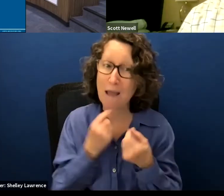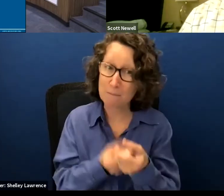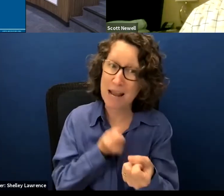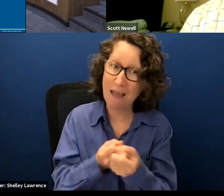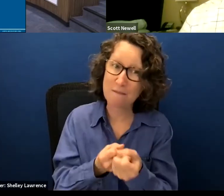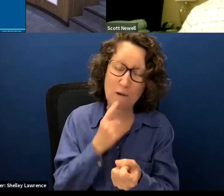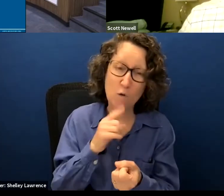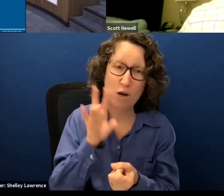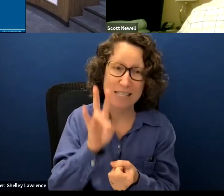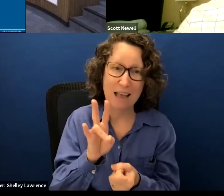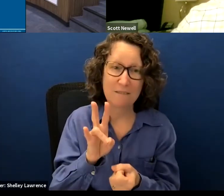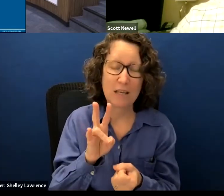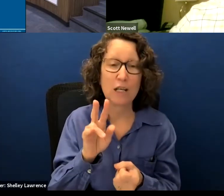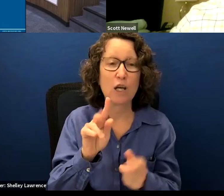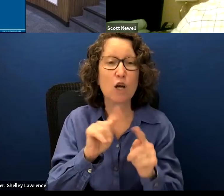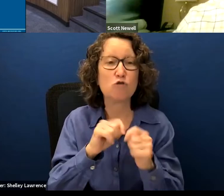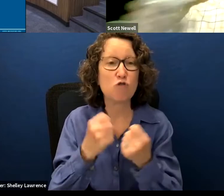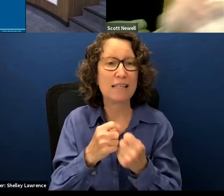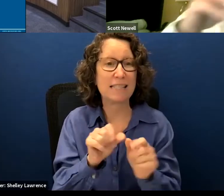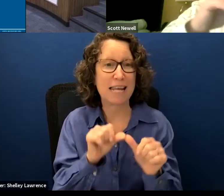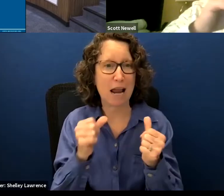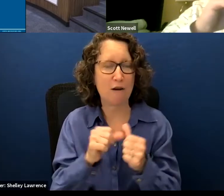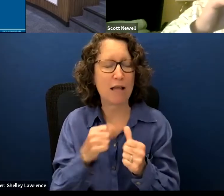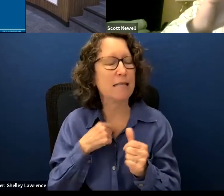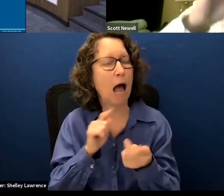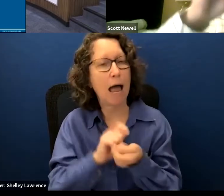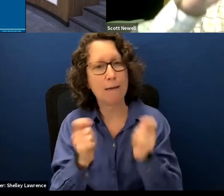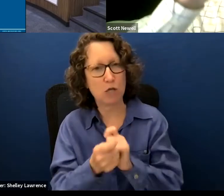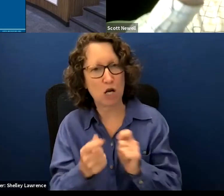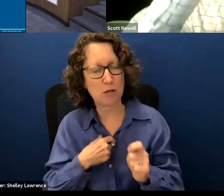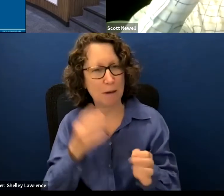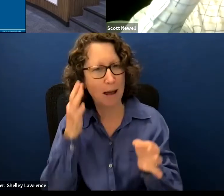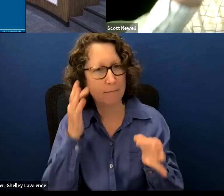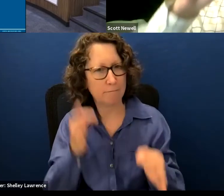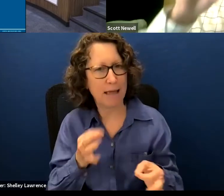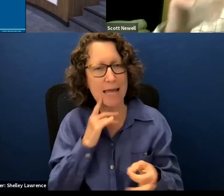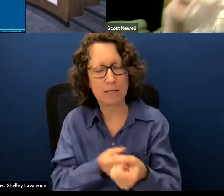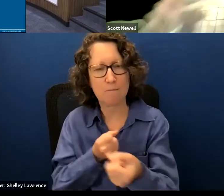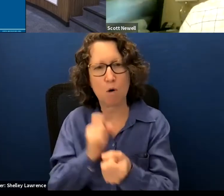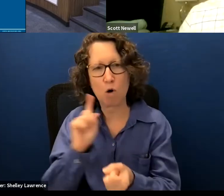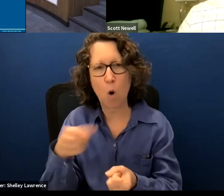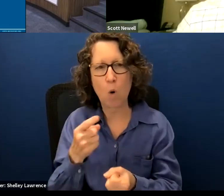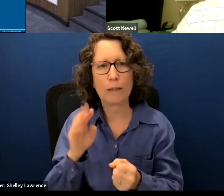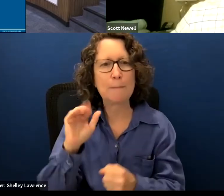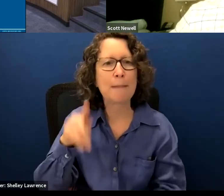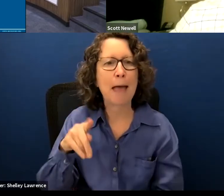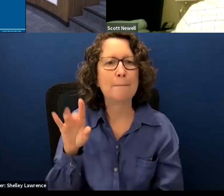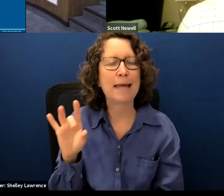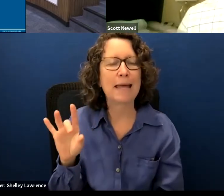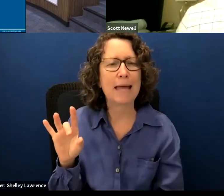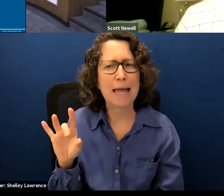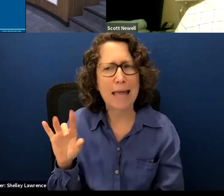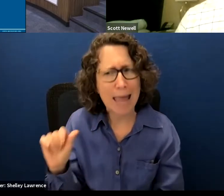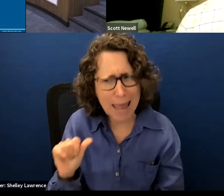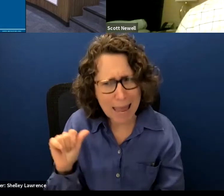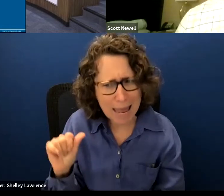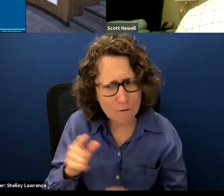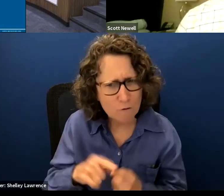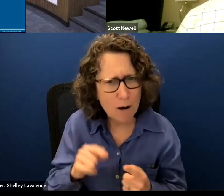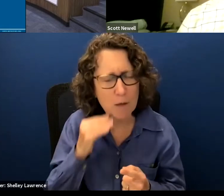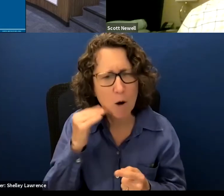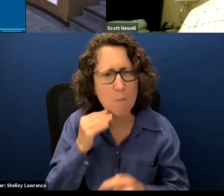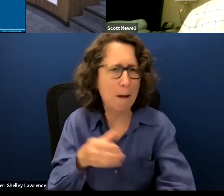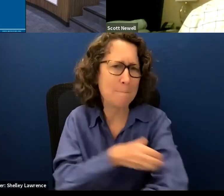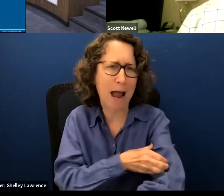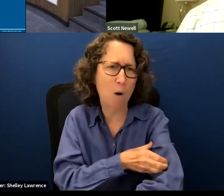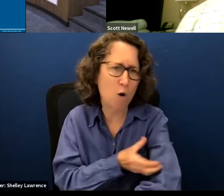for 7 trustee areas, I am reversing my position and support only Map A from the public. Power to the